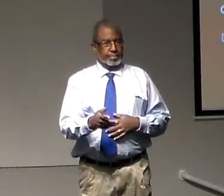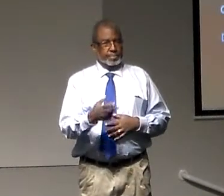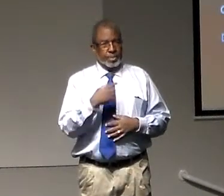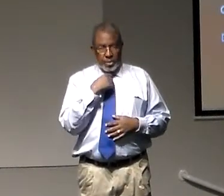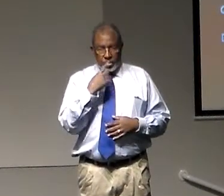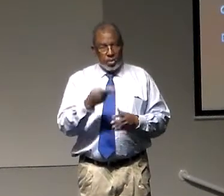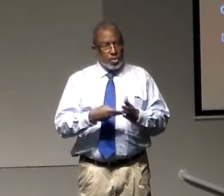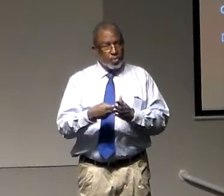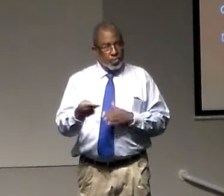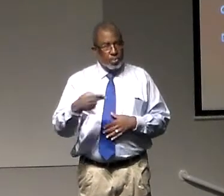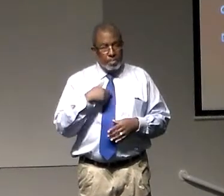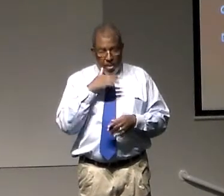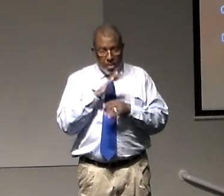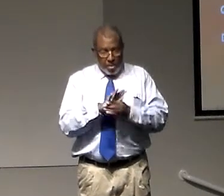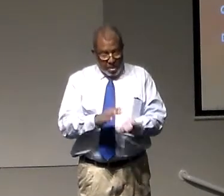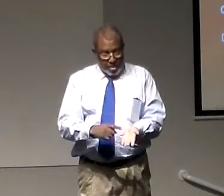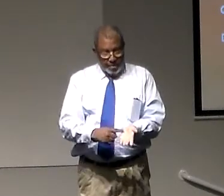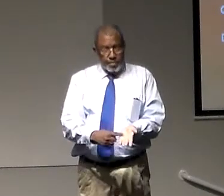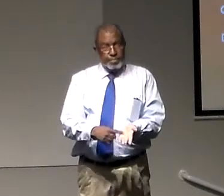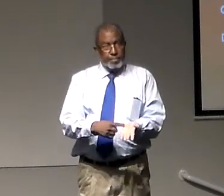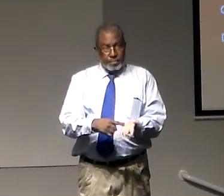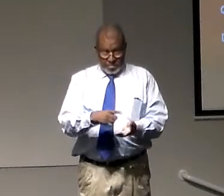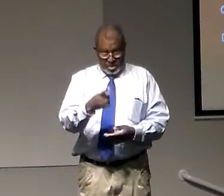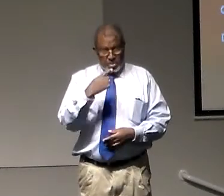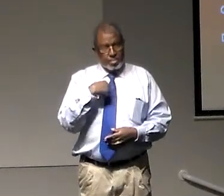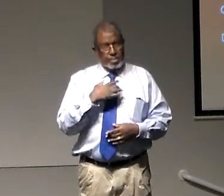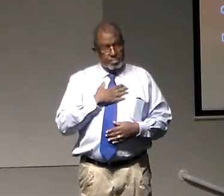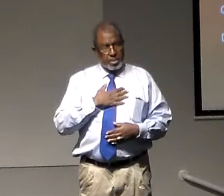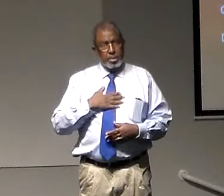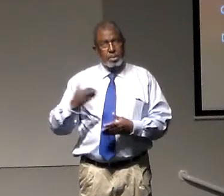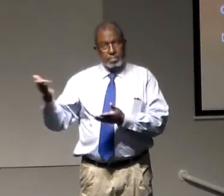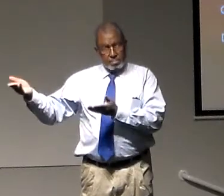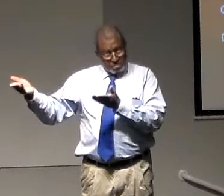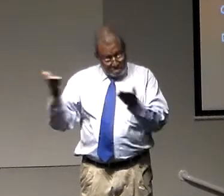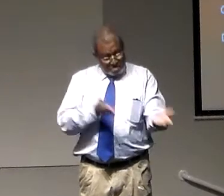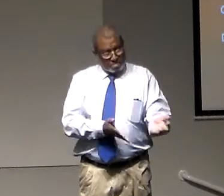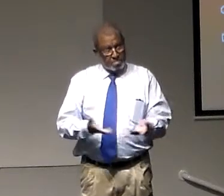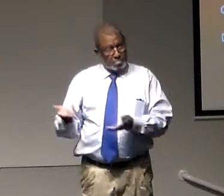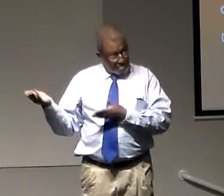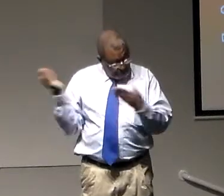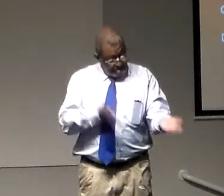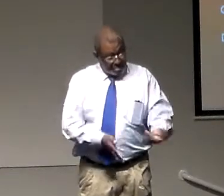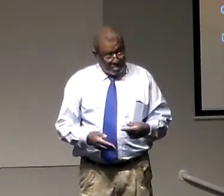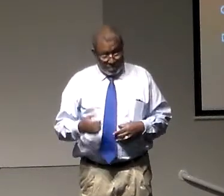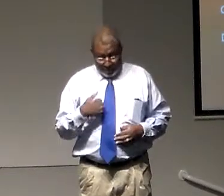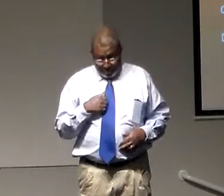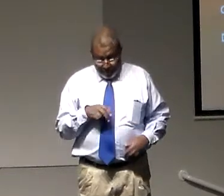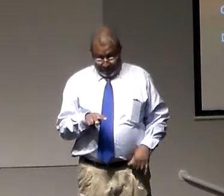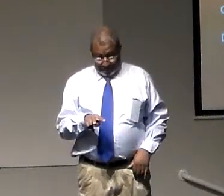So I laughed. I told him the truth. I said, my wife is white. I said, please, bring her, bring her, bring